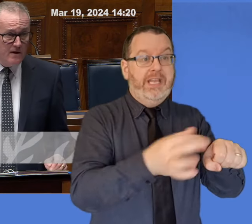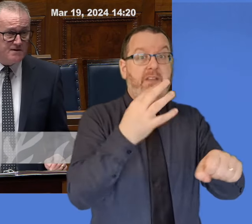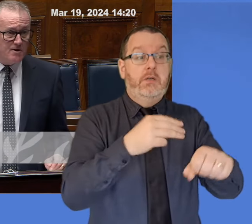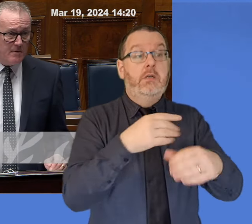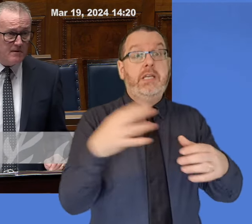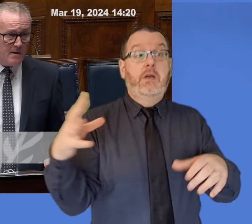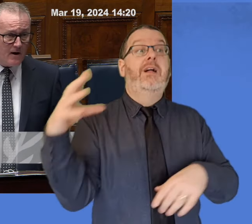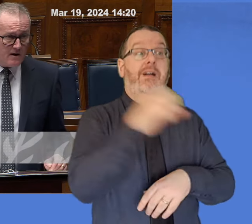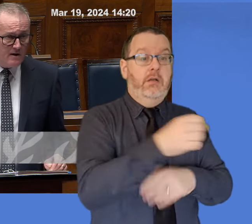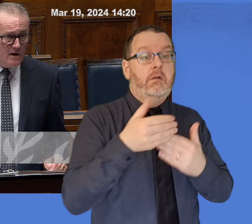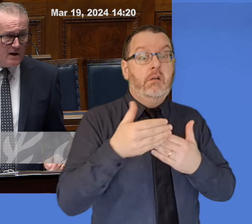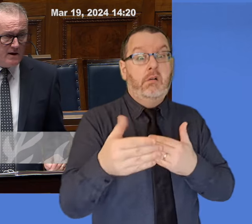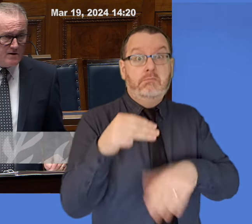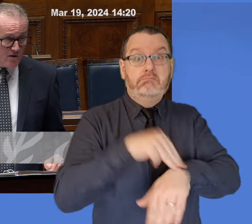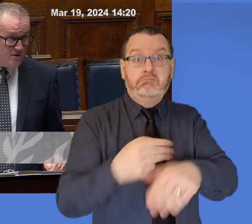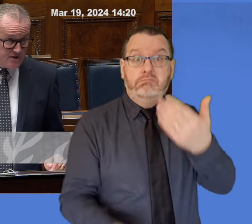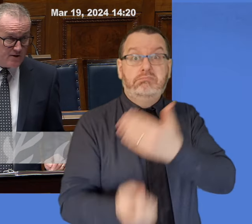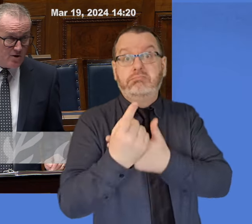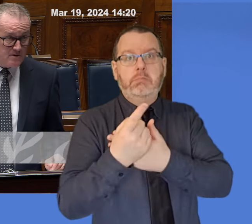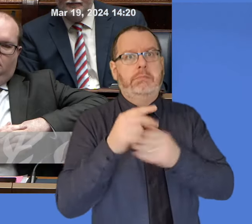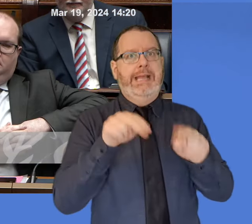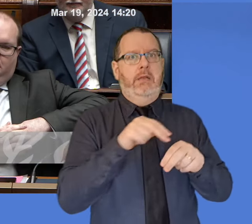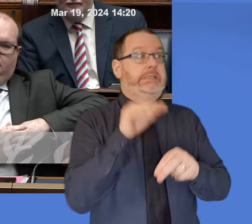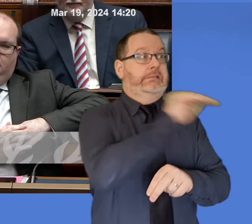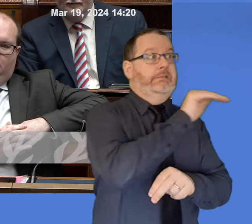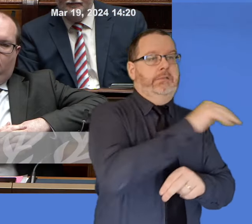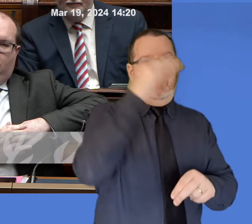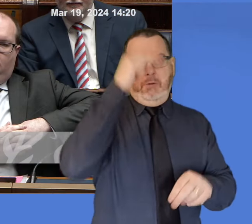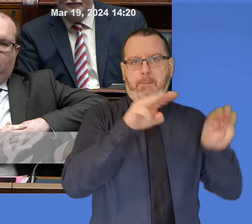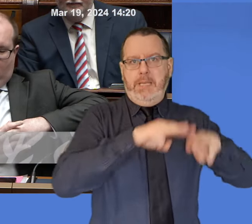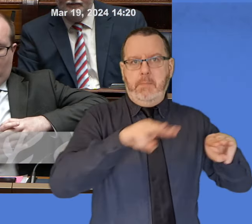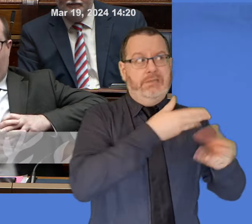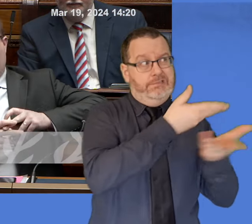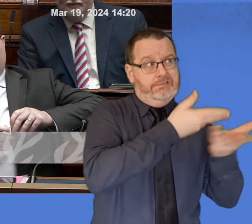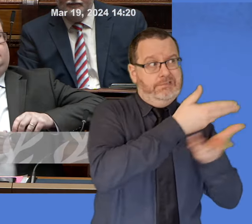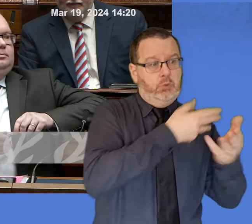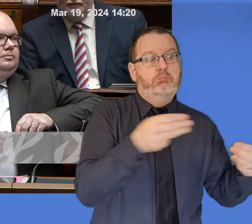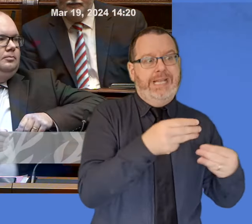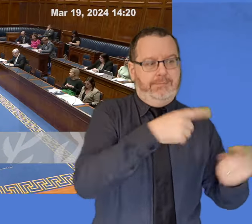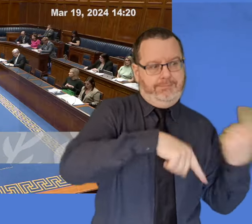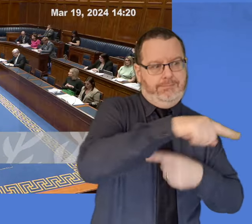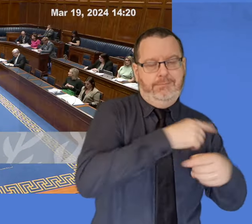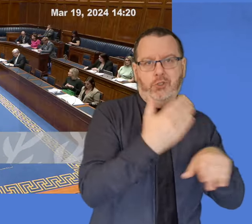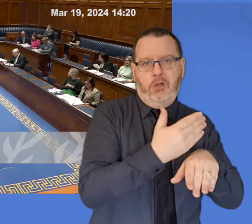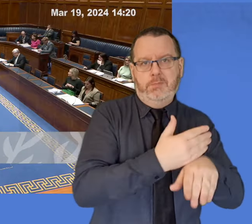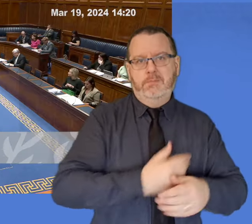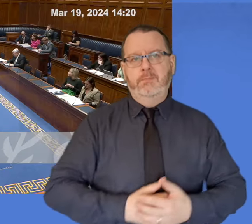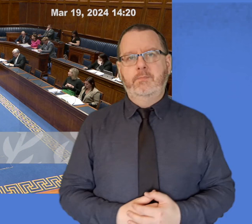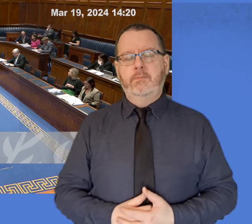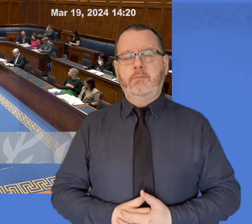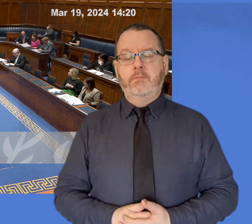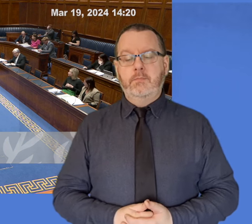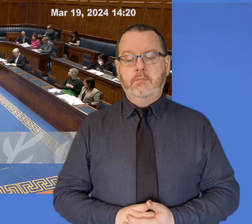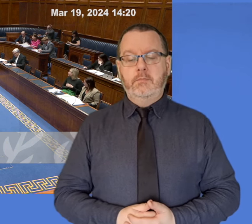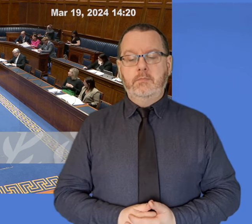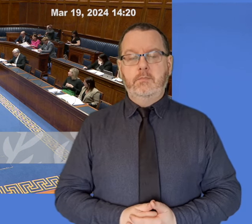with senior people in America in order to protect jobs as best we possibly can going forward. Peter McReynolds. I thank the Minister for